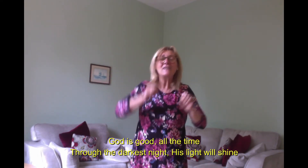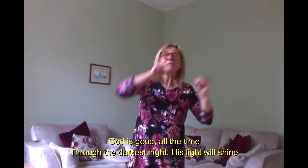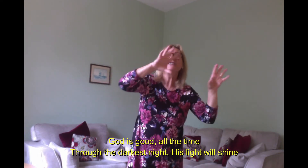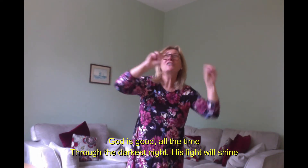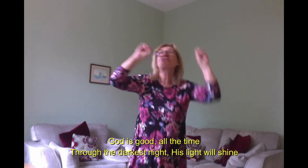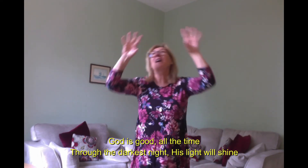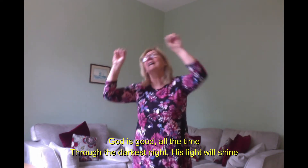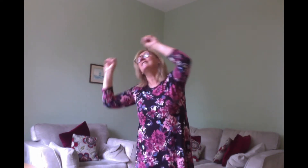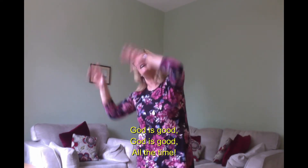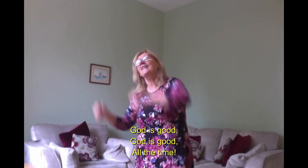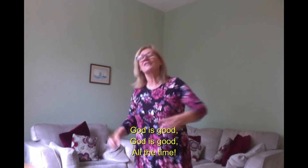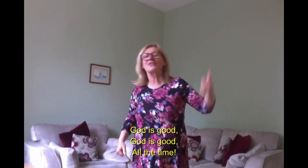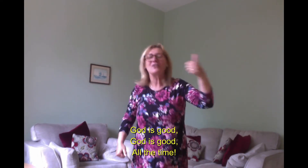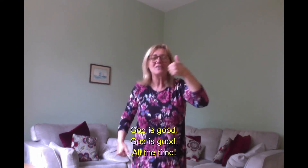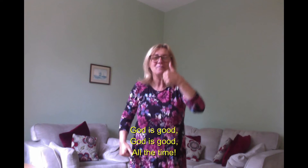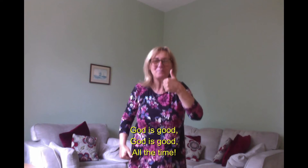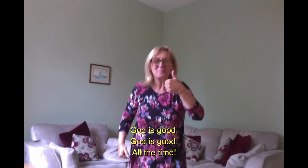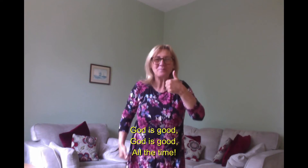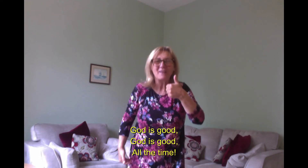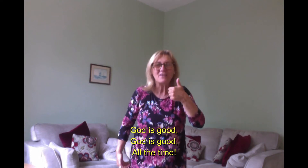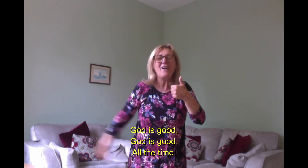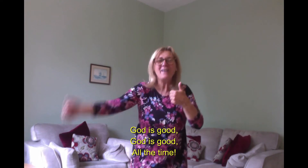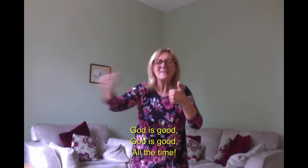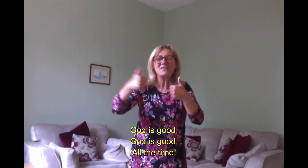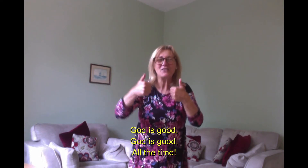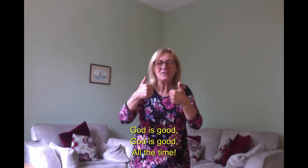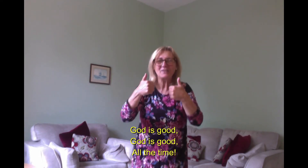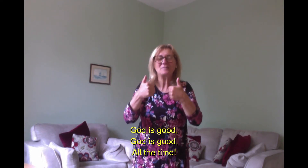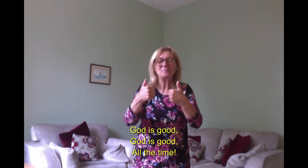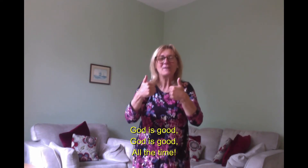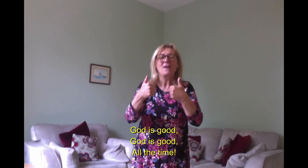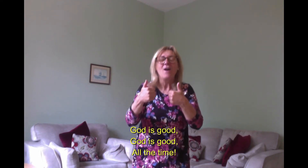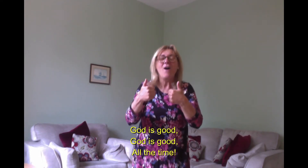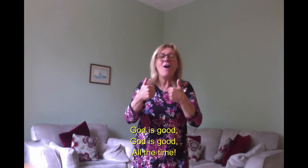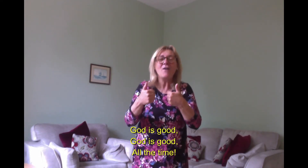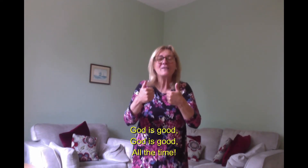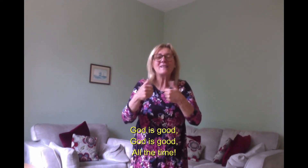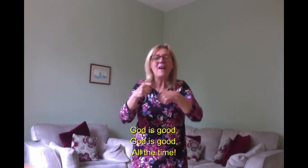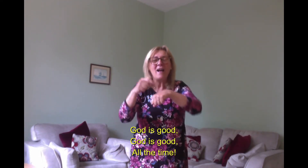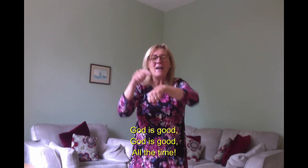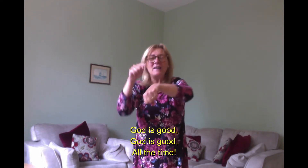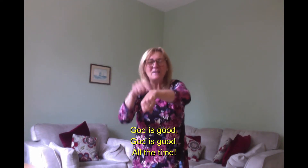will shine. God is good. God is good all the time.